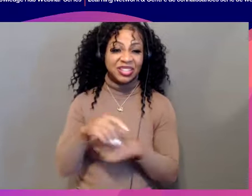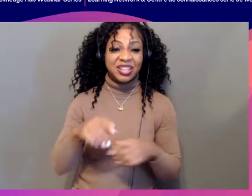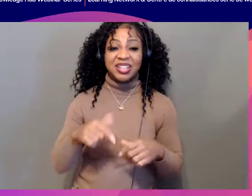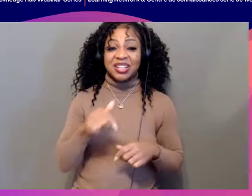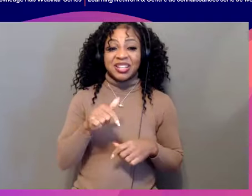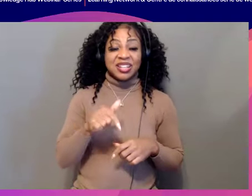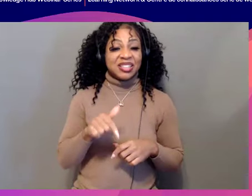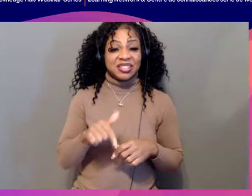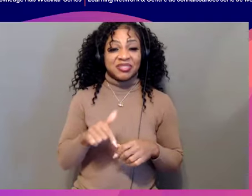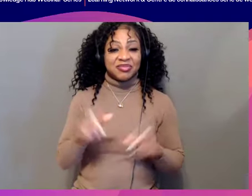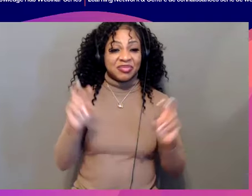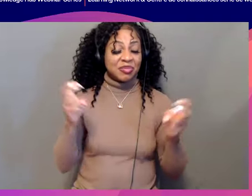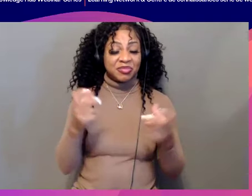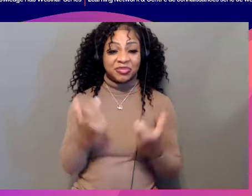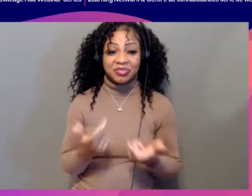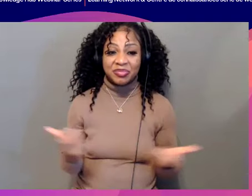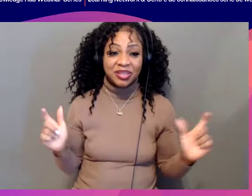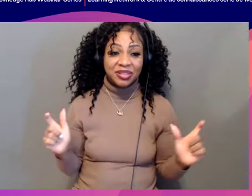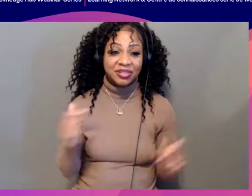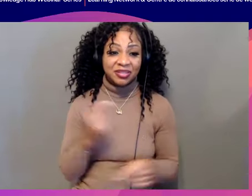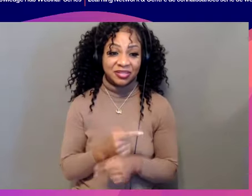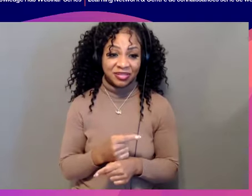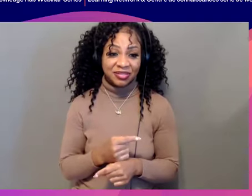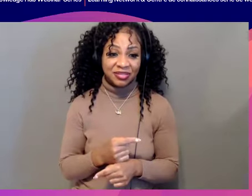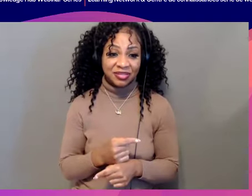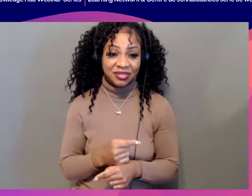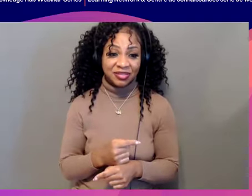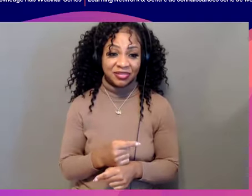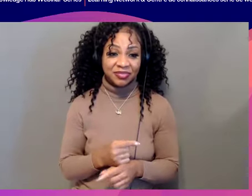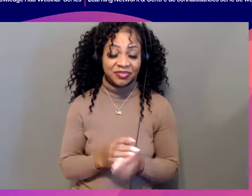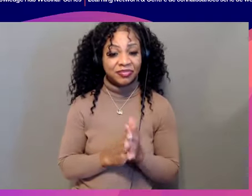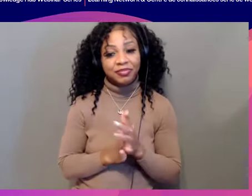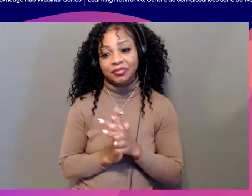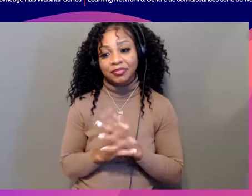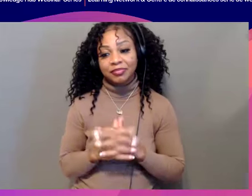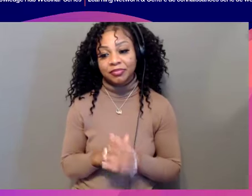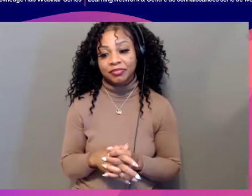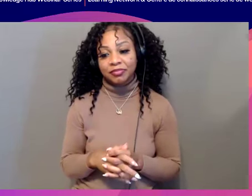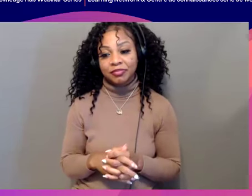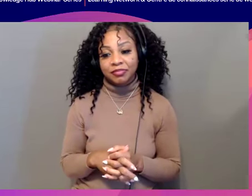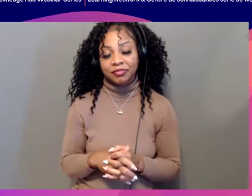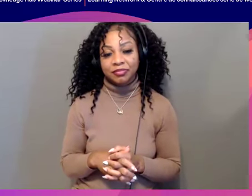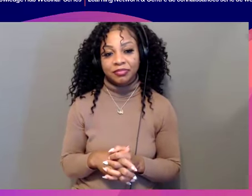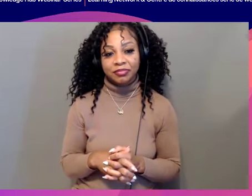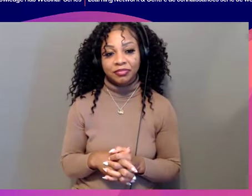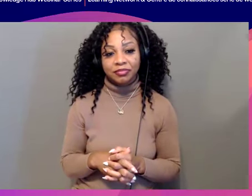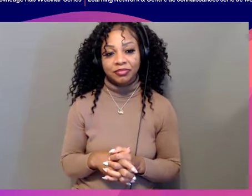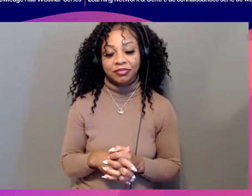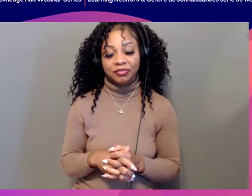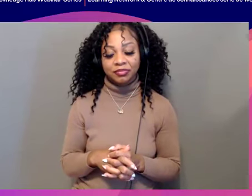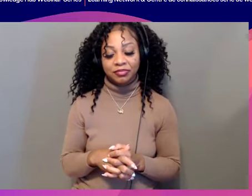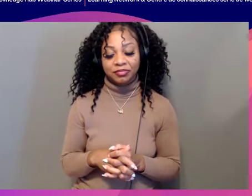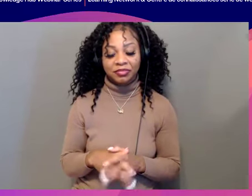right? Um, and I think I'm a big advocate